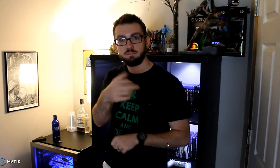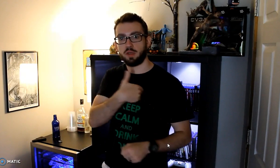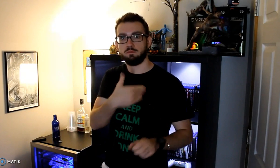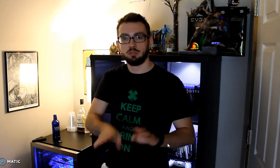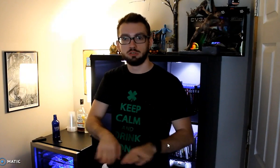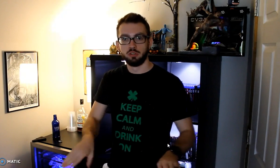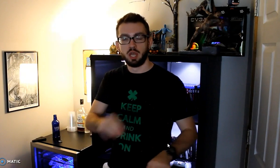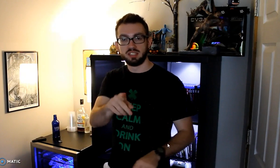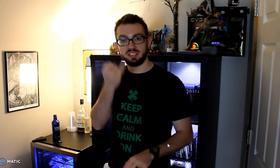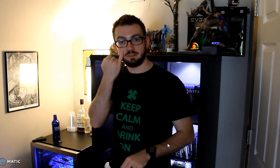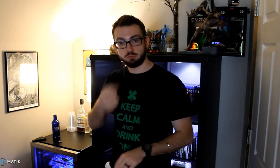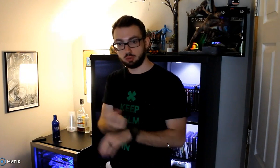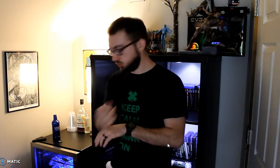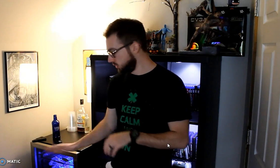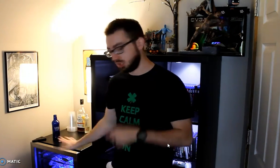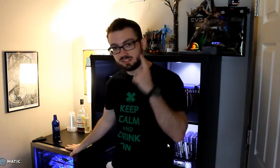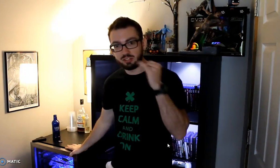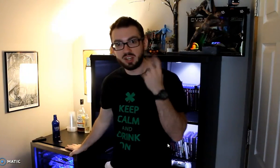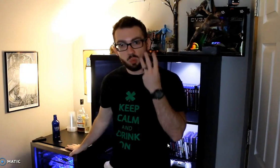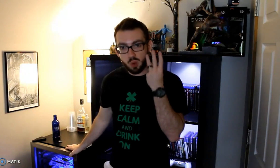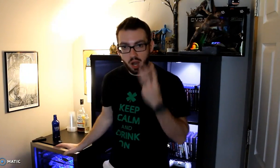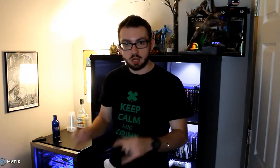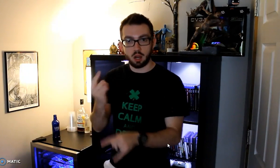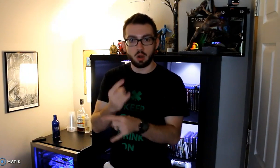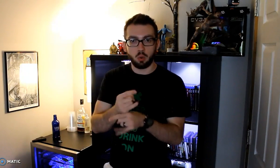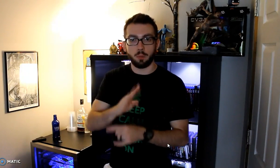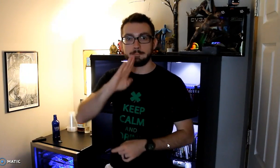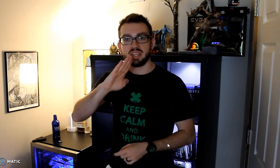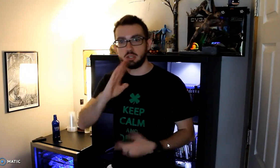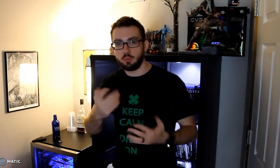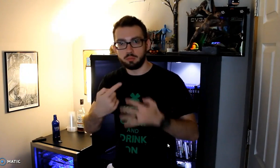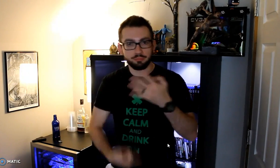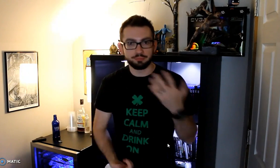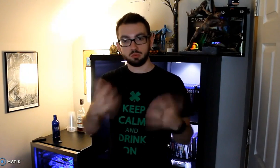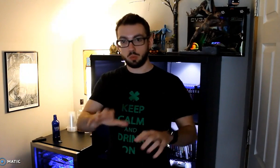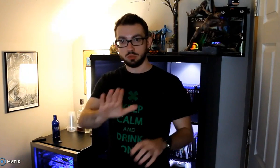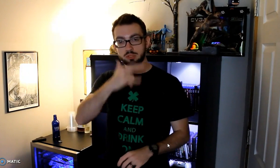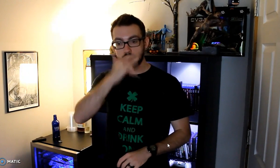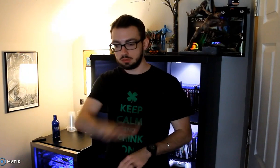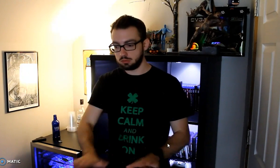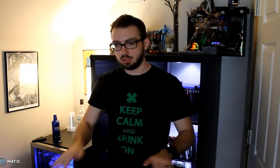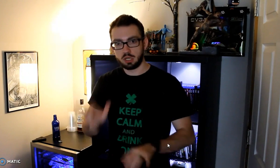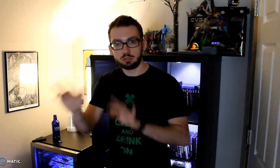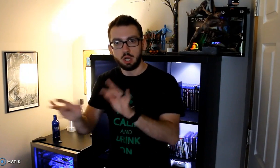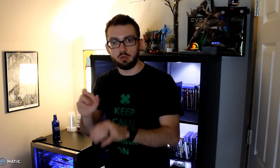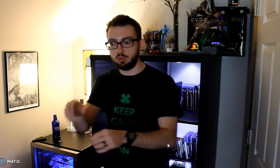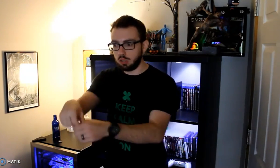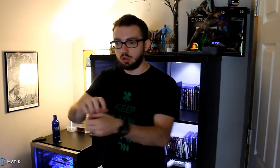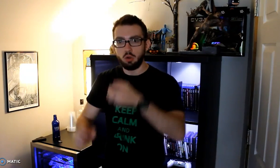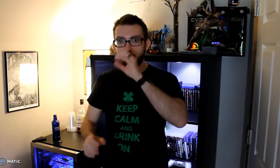So I really like that. So if you have kids and you don't want them to get into your wine or alcohol, you can lock it and that'll be